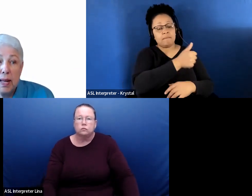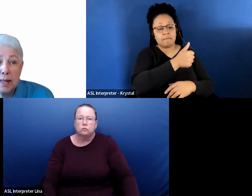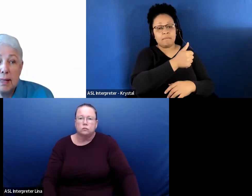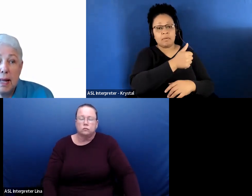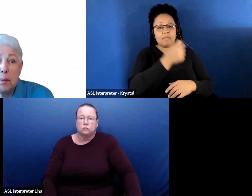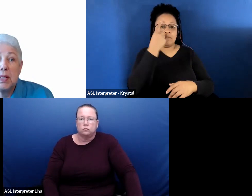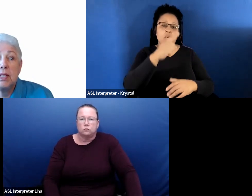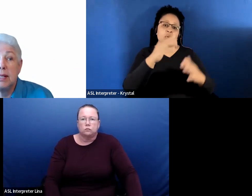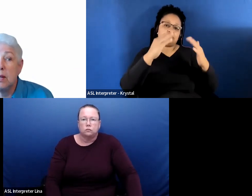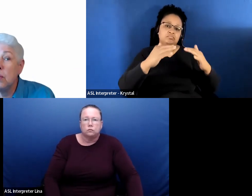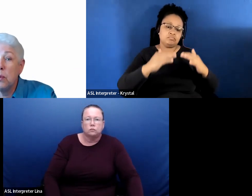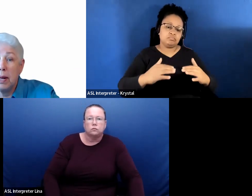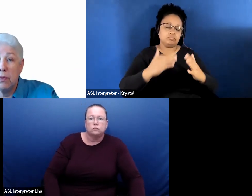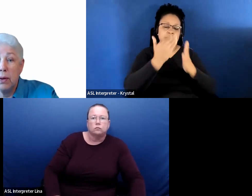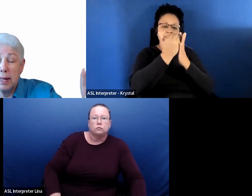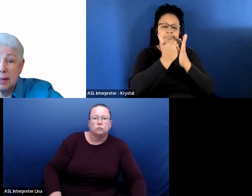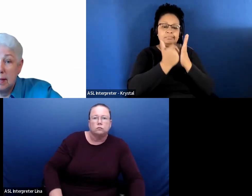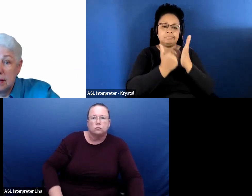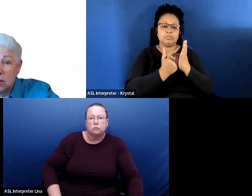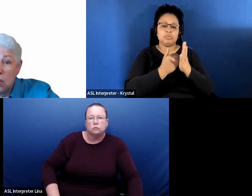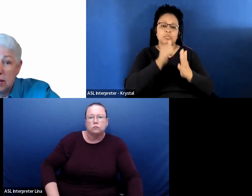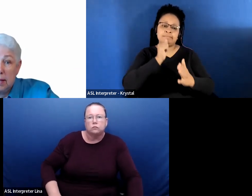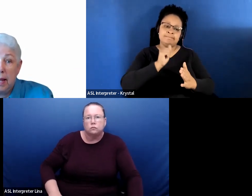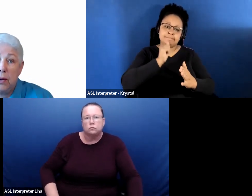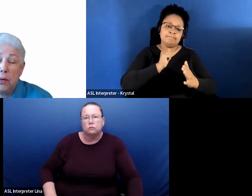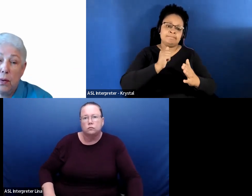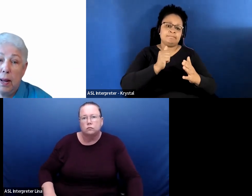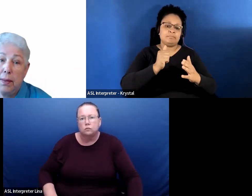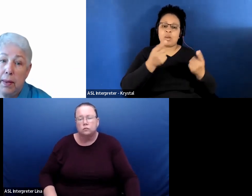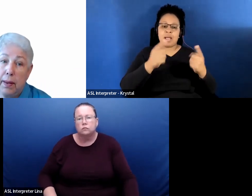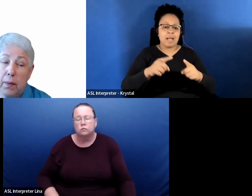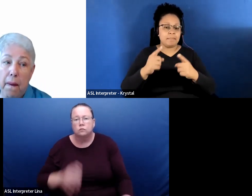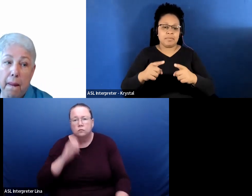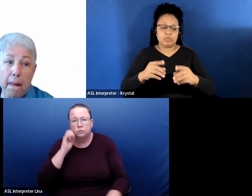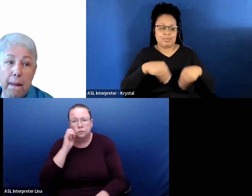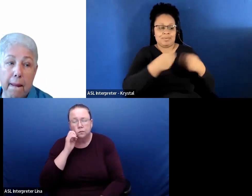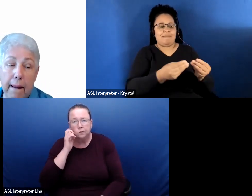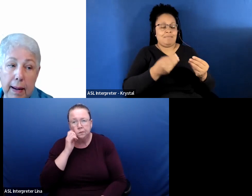for the next steps to deal with whatever it is that's causing the anger